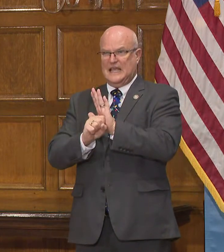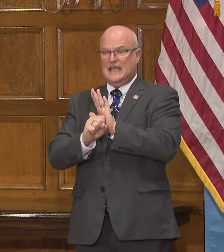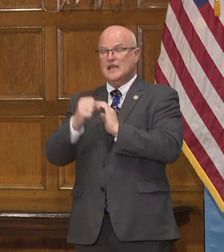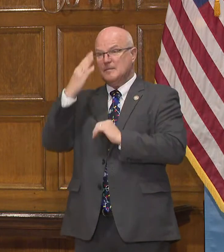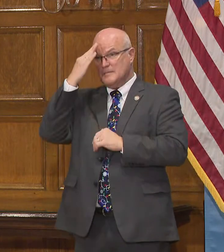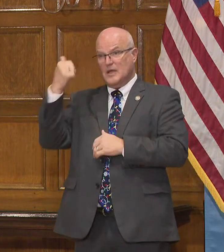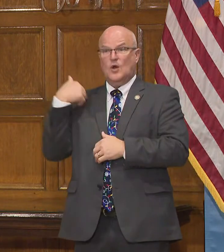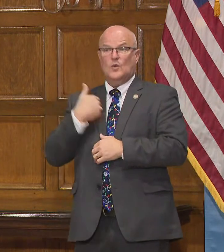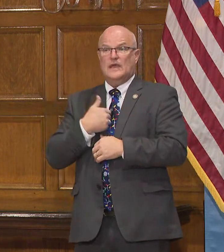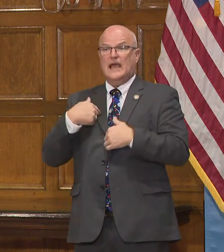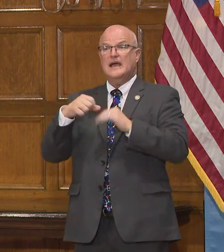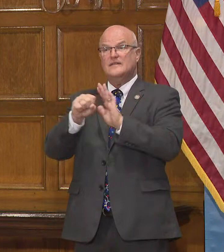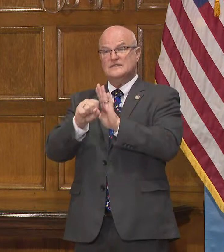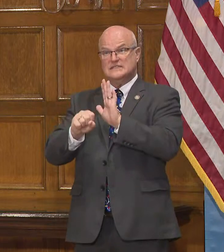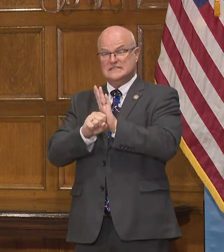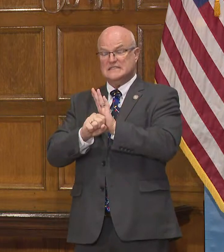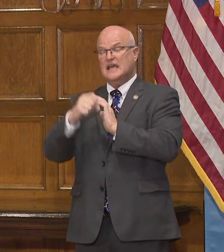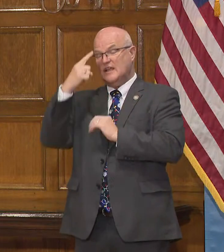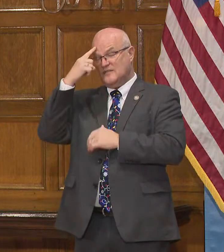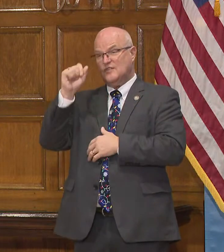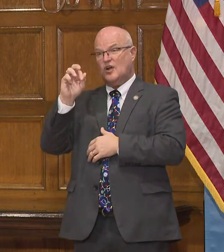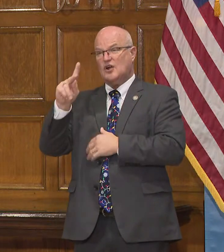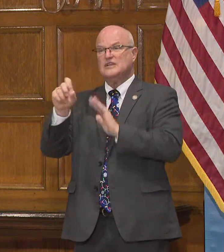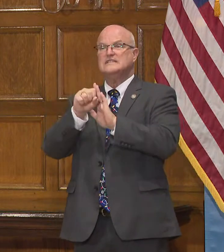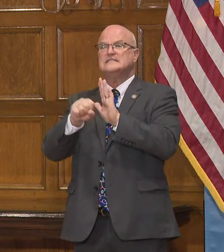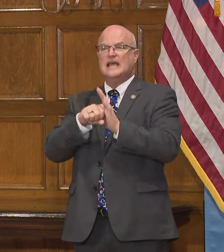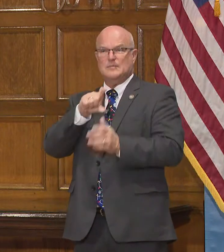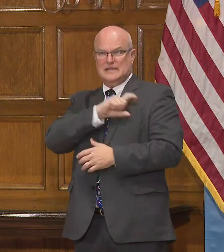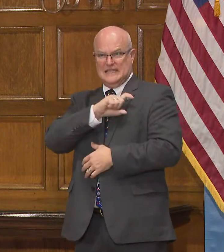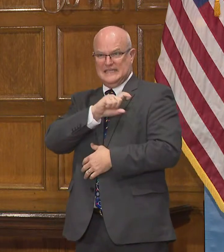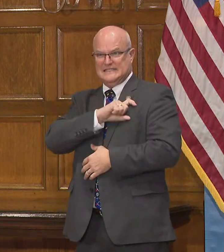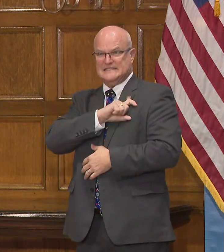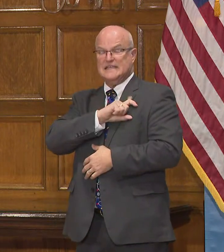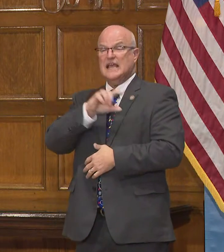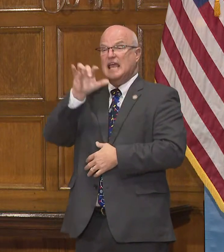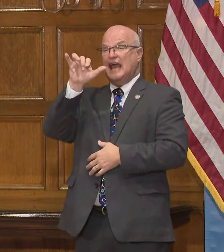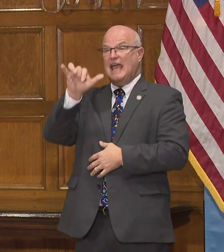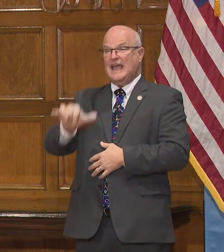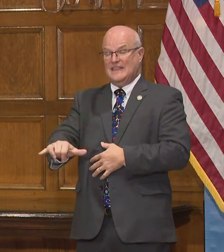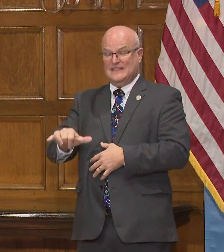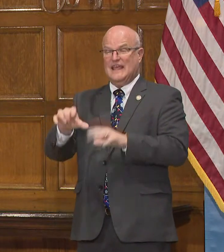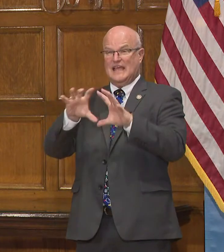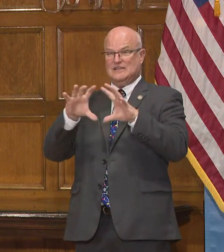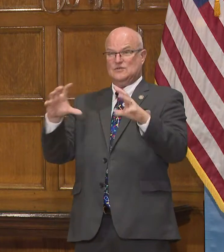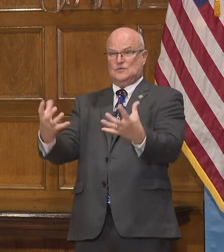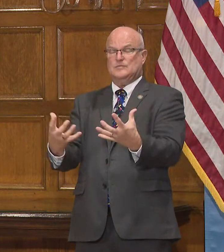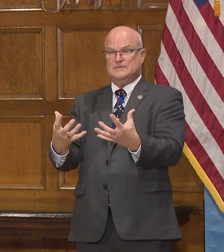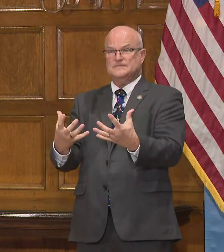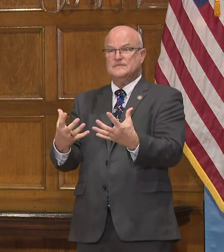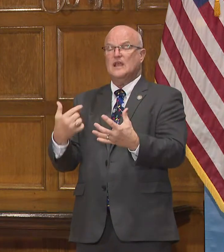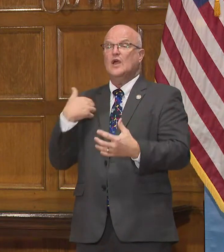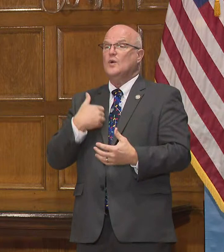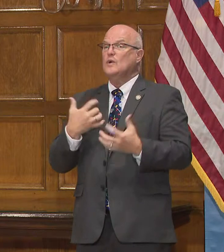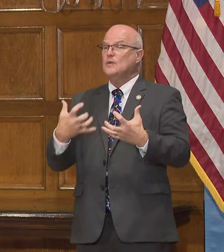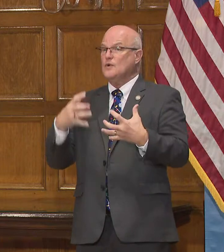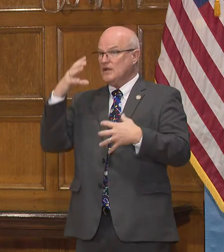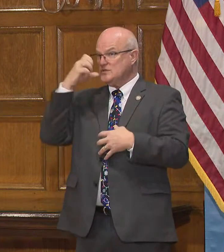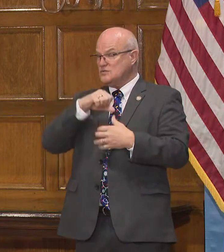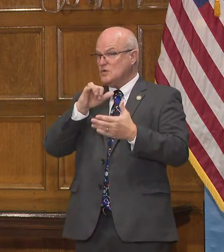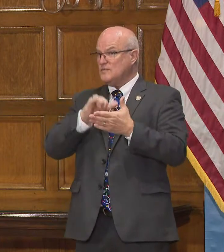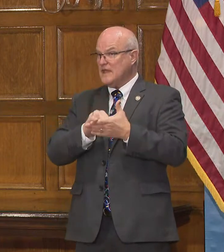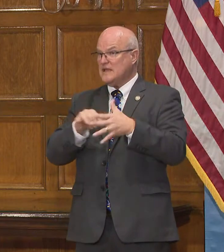because we have a responsibility for the Arkansas State Police and that law enforcement entity, and we want to assume